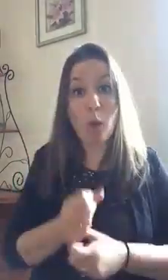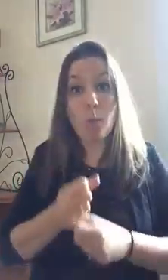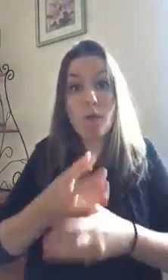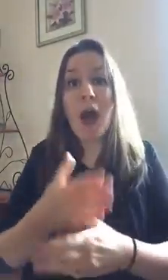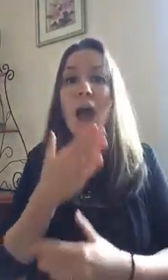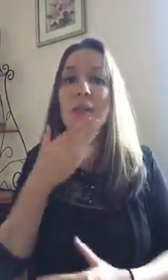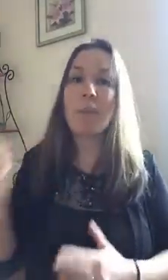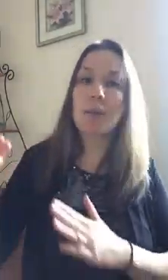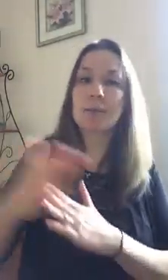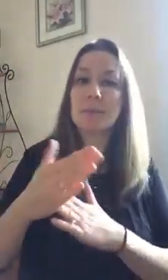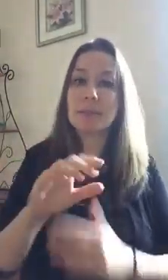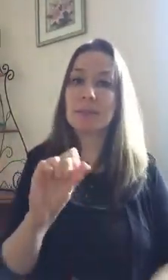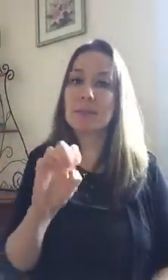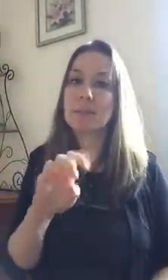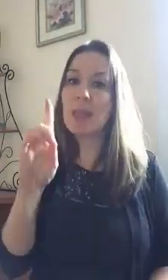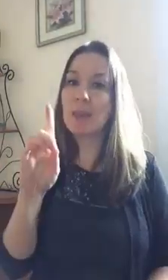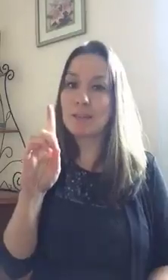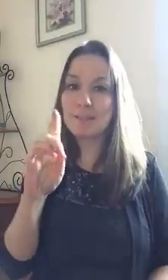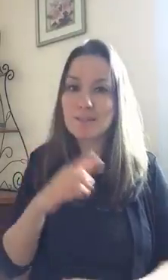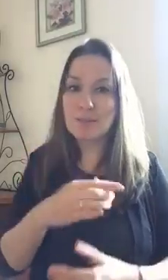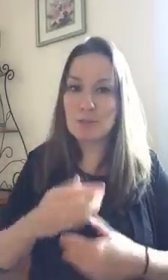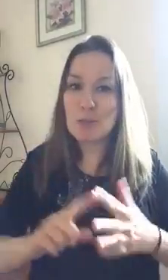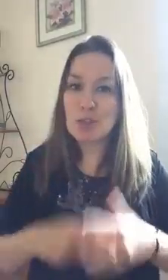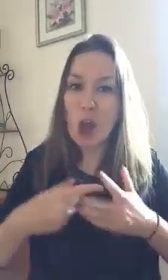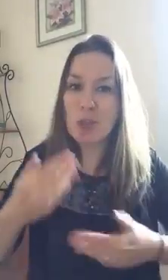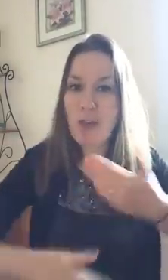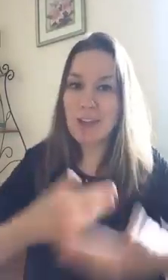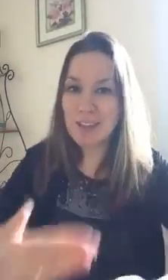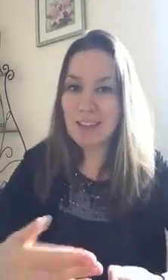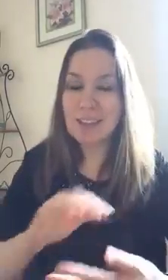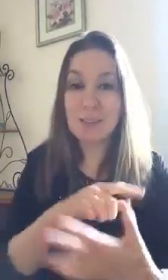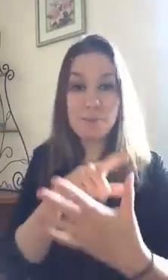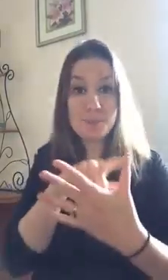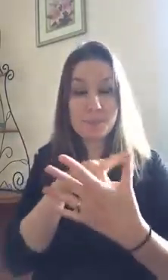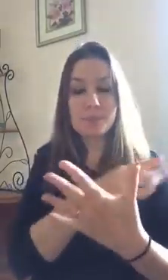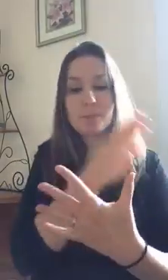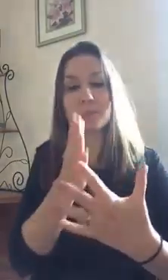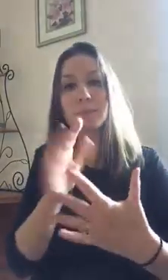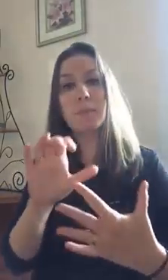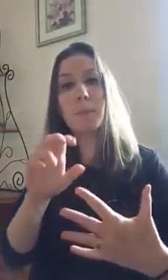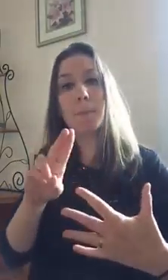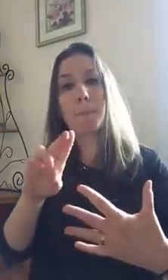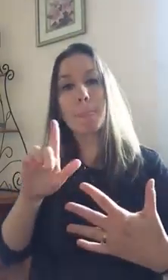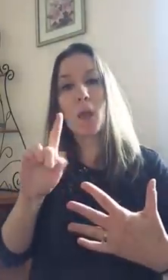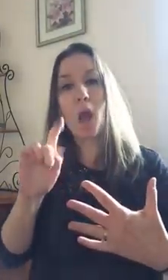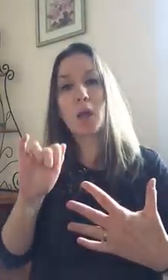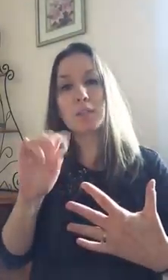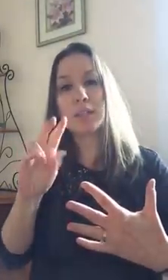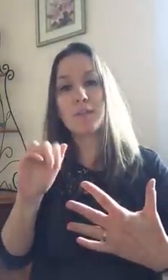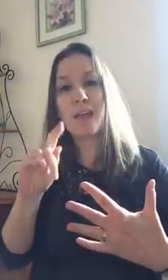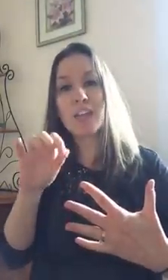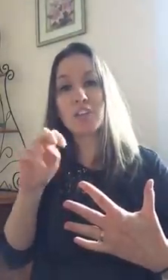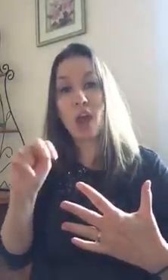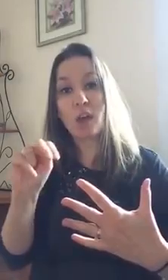value seeds to start this process with. So there's that. And then go with cultivation. Now, Young Living owns almost all of their